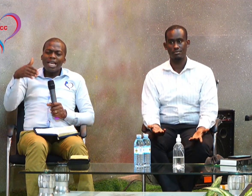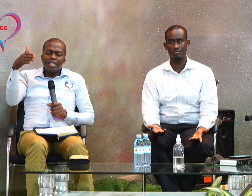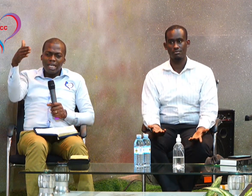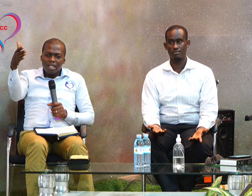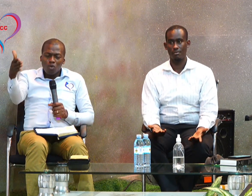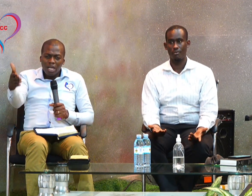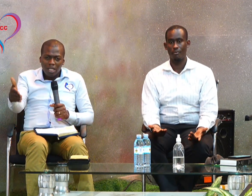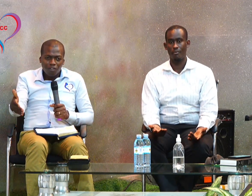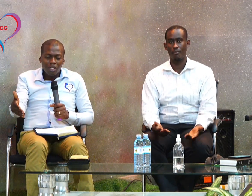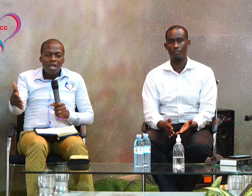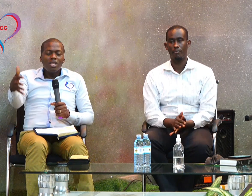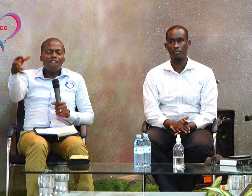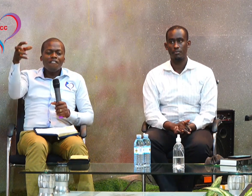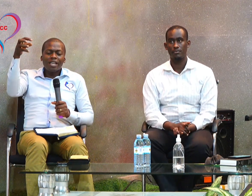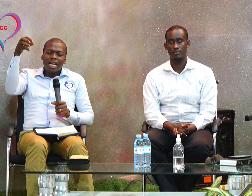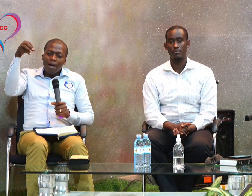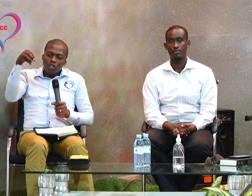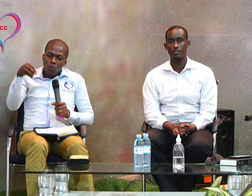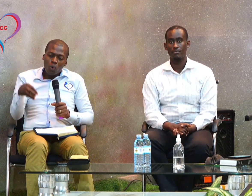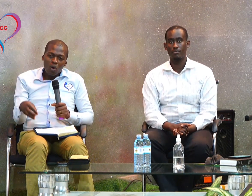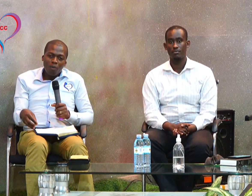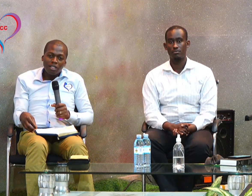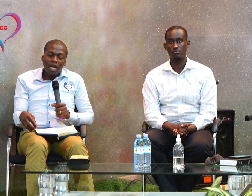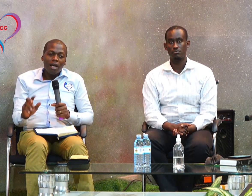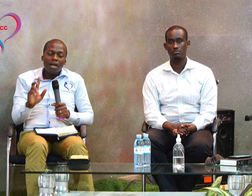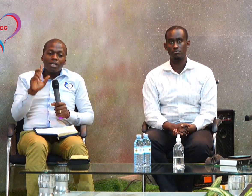mulaini ya chigendelua chafe, yefefe kaba zuku